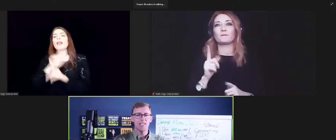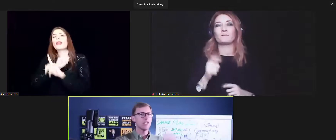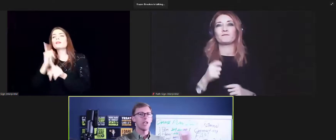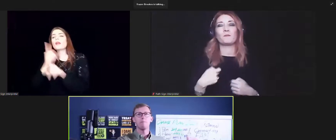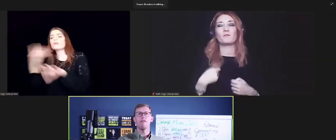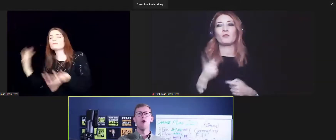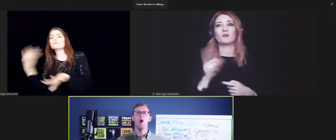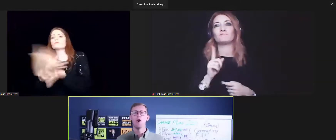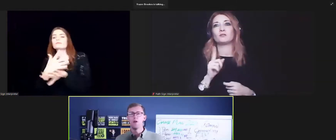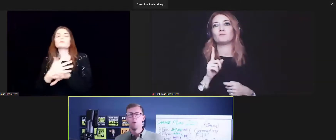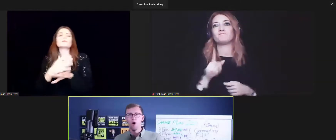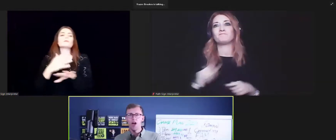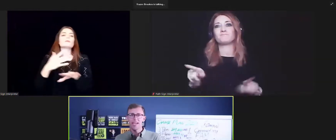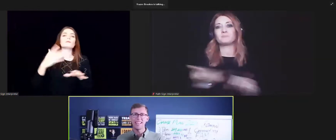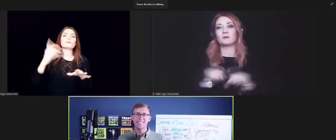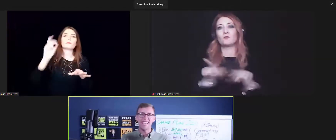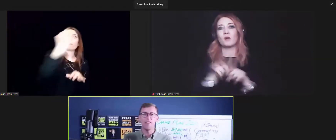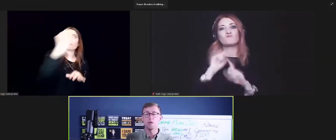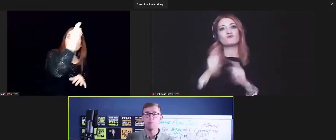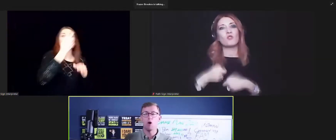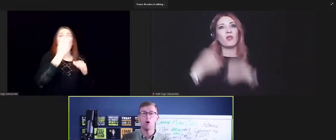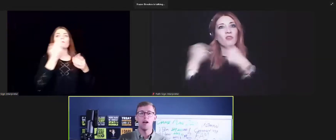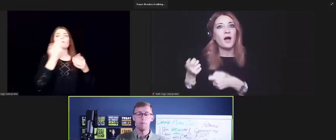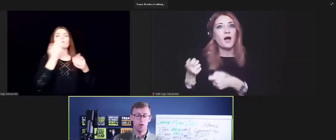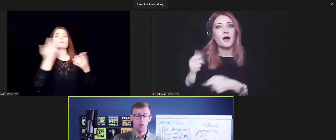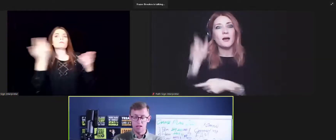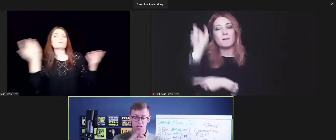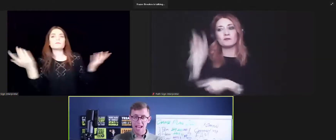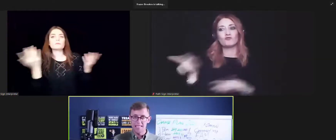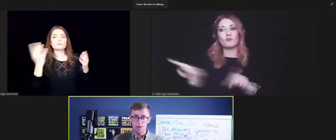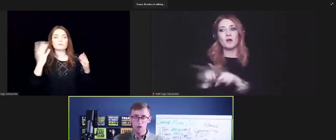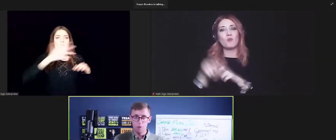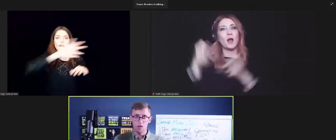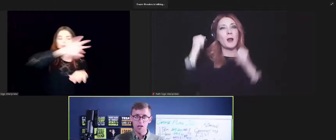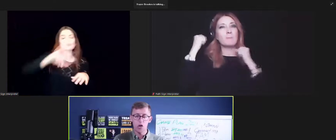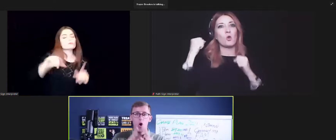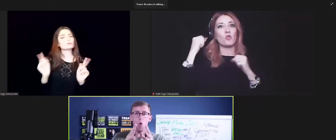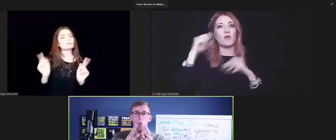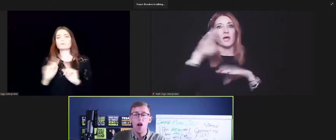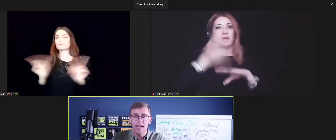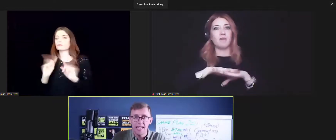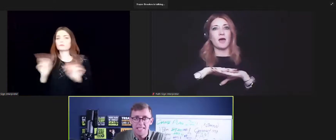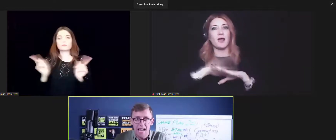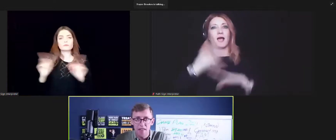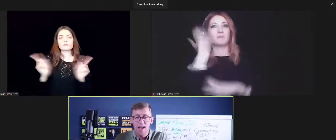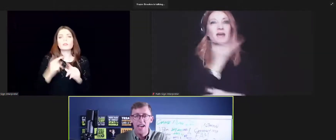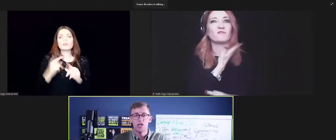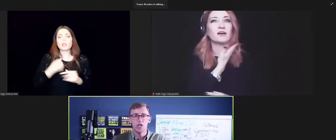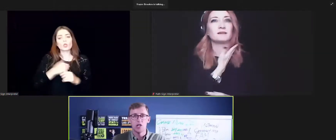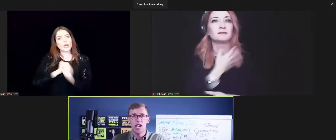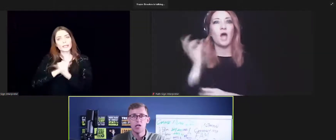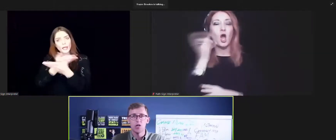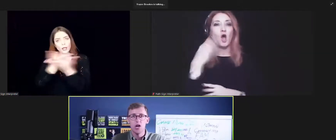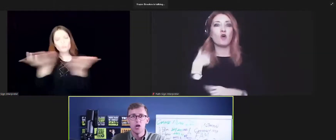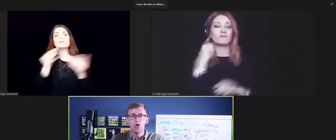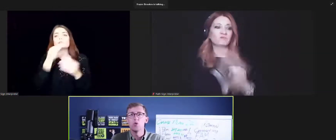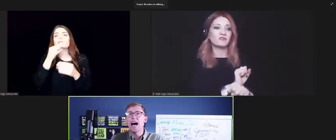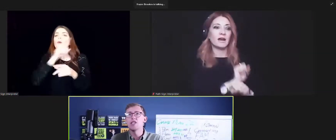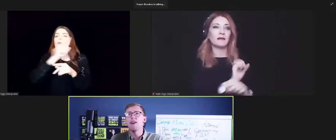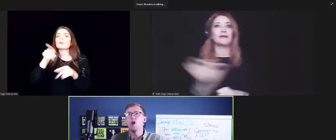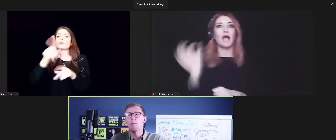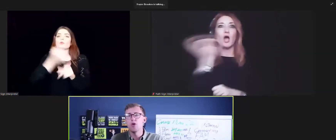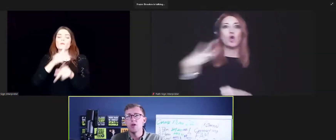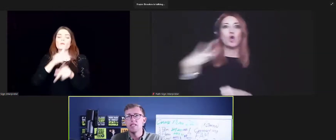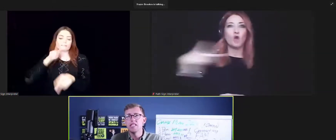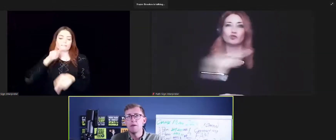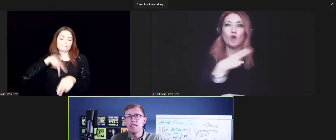As I said before, working together is progress. Sorry, staying together is progress. Working together is success. You guys have